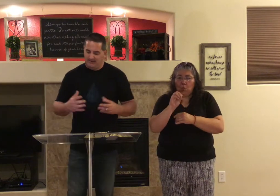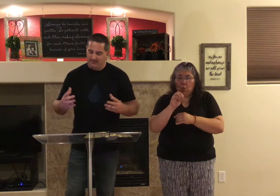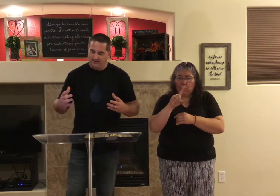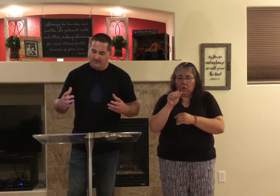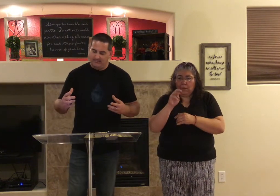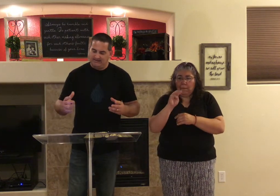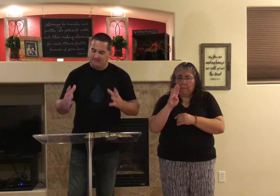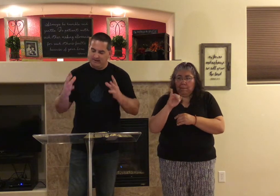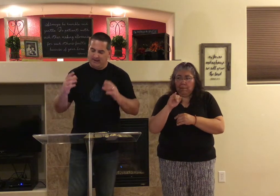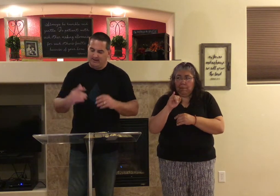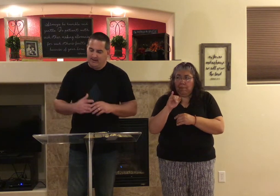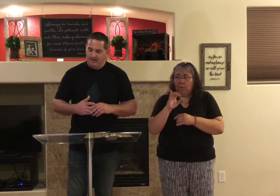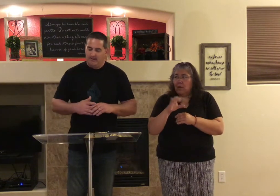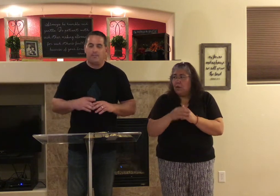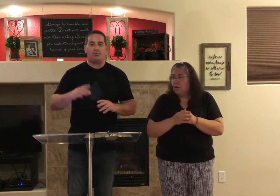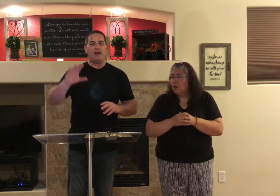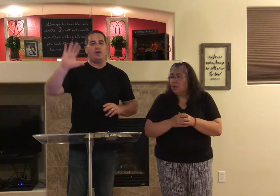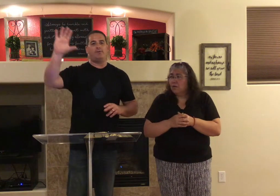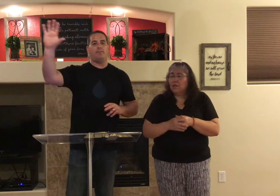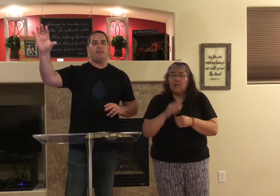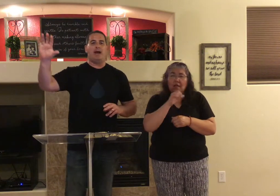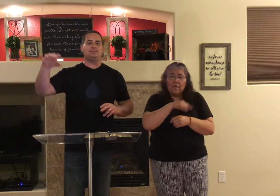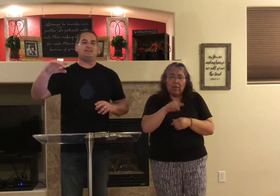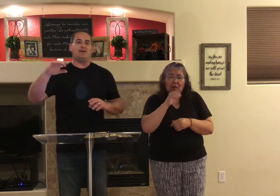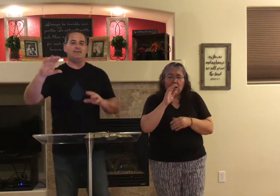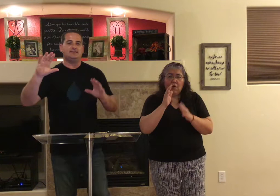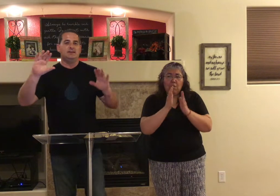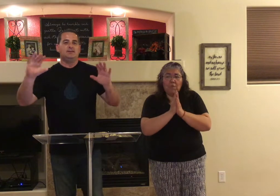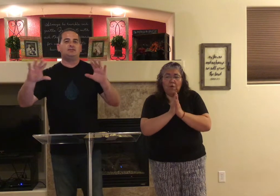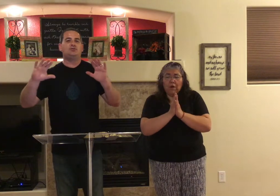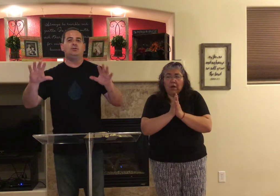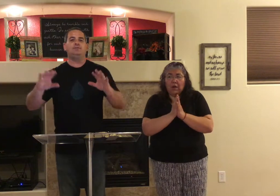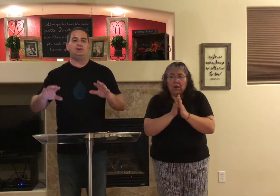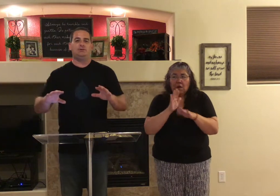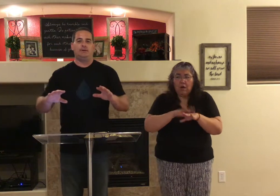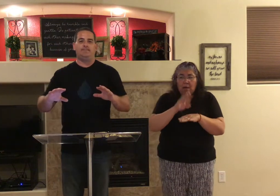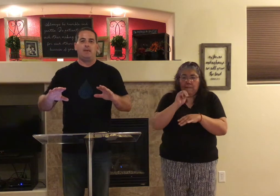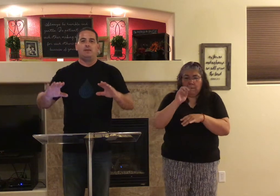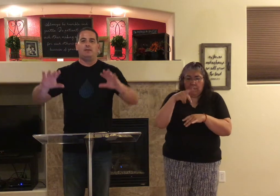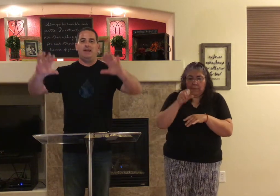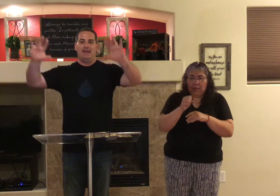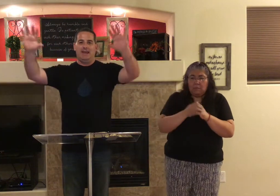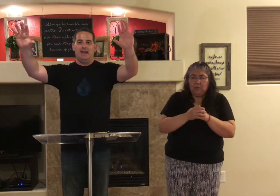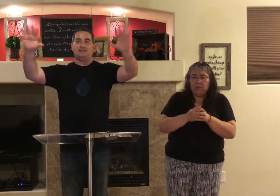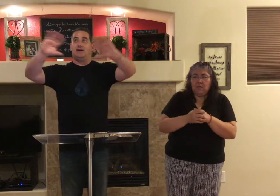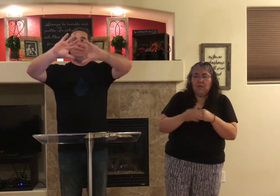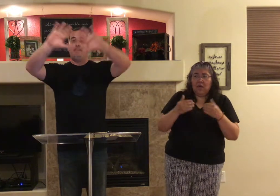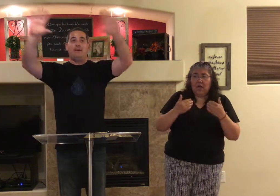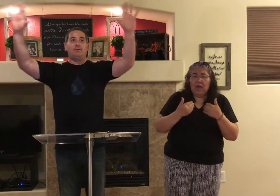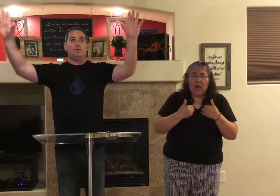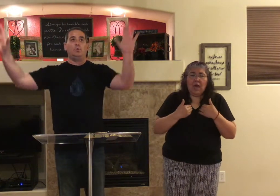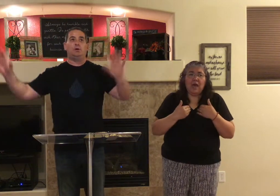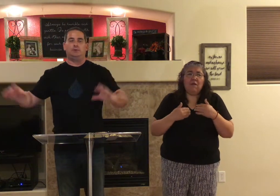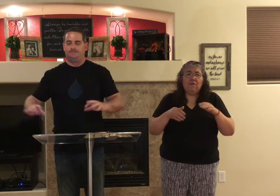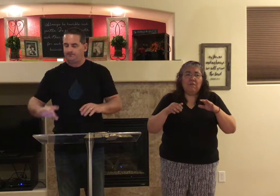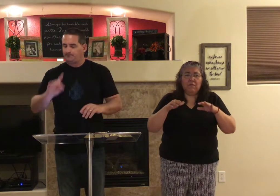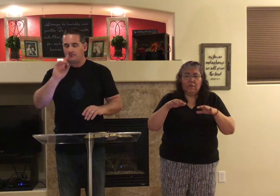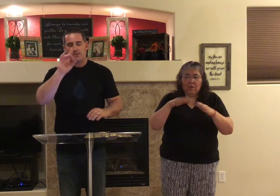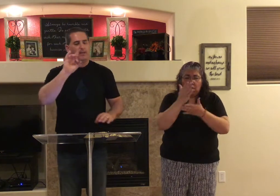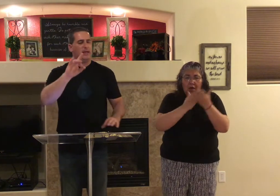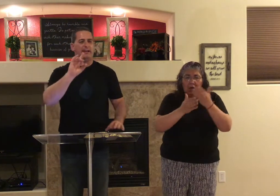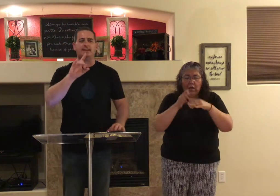you say it, Mozambique. They're praying over maps. I saw this school of children. They're laying hands on the map of the